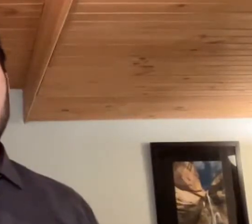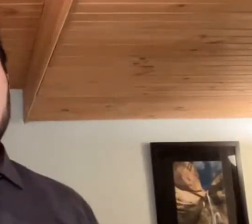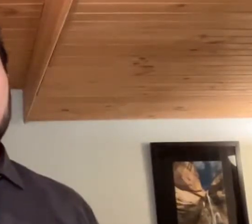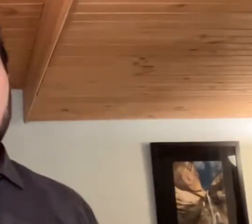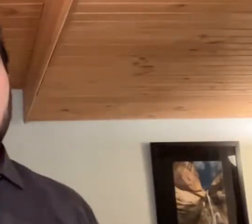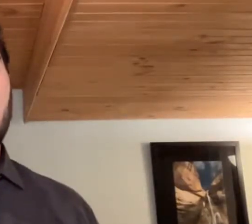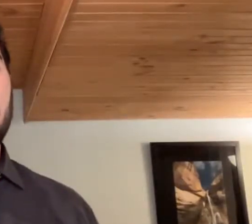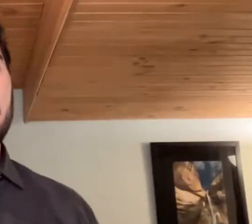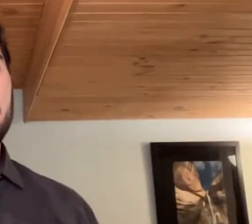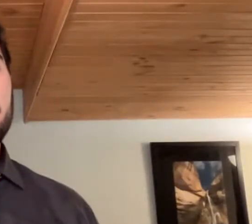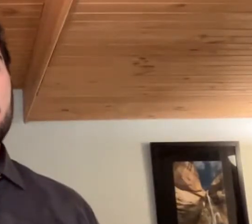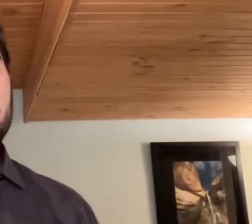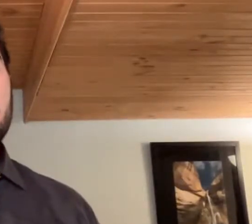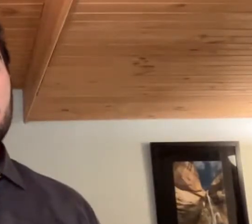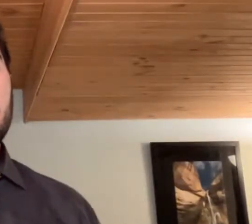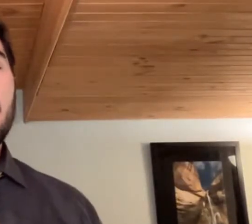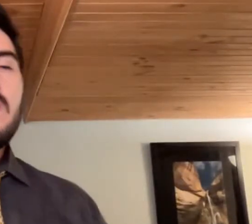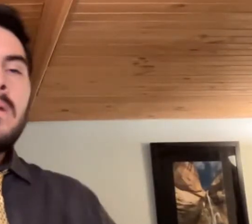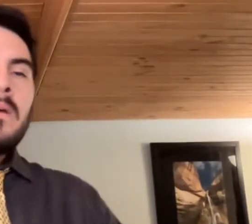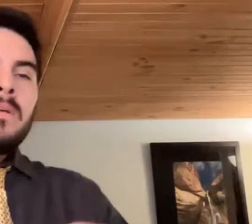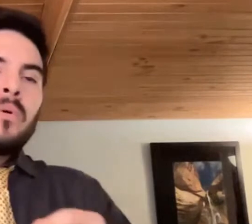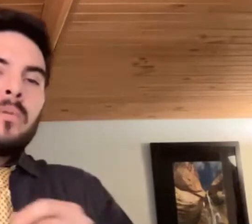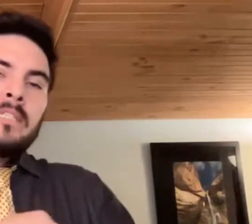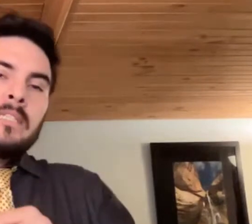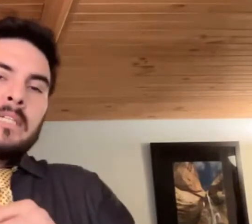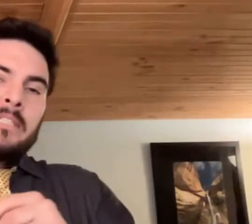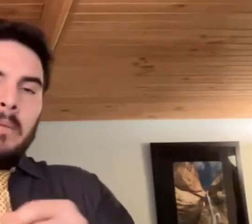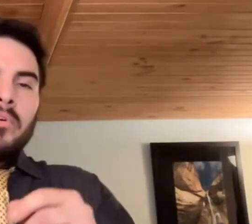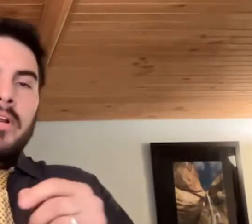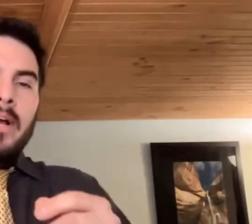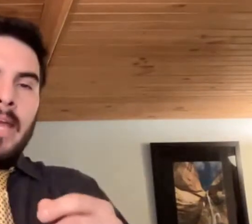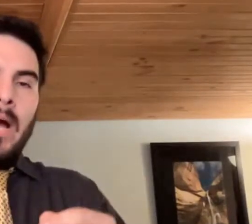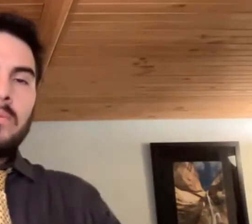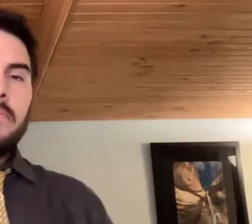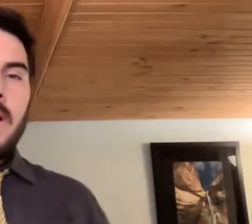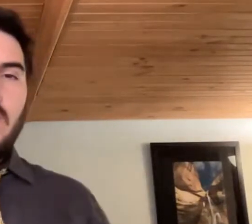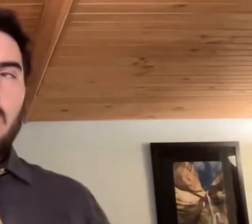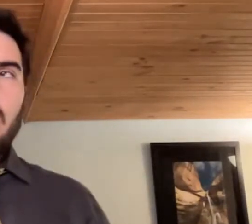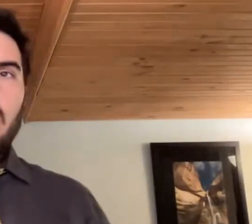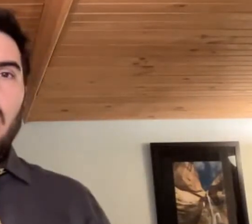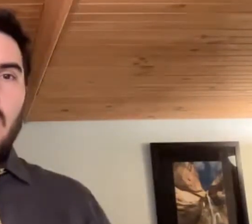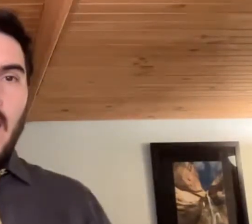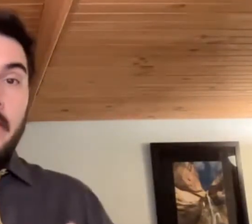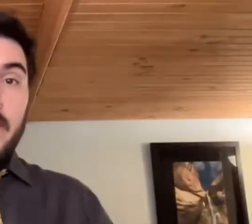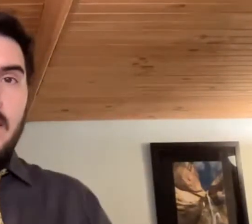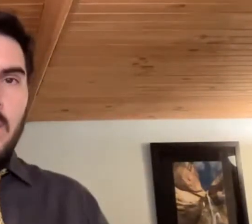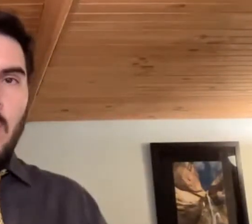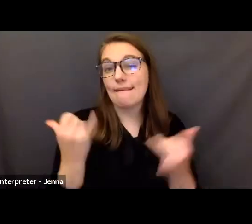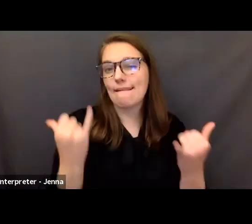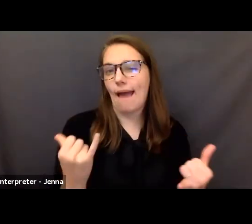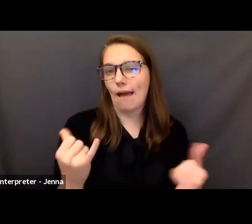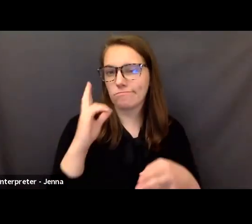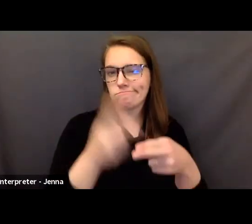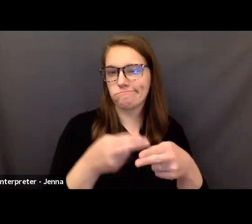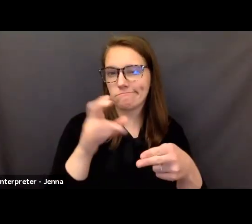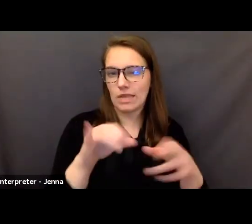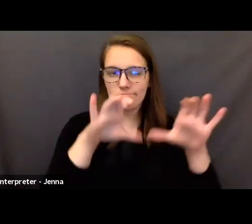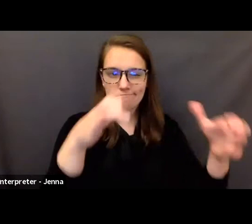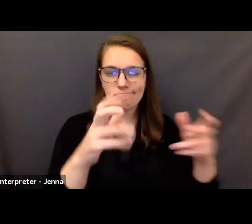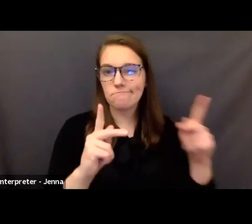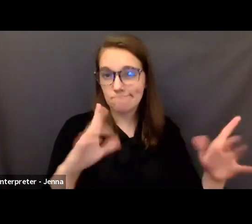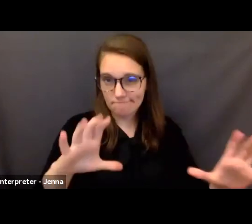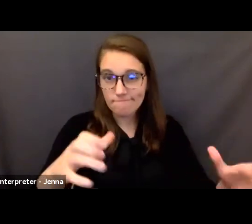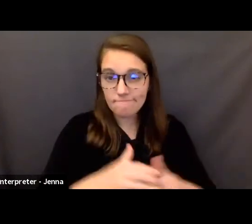or cognitive impairment. So this is a summary account of how I think Aquinas's way of